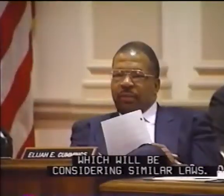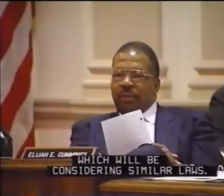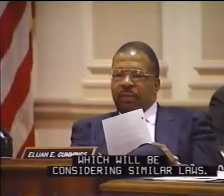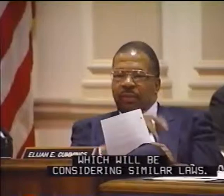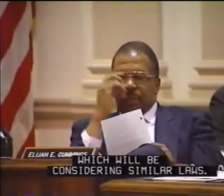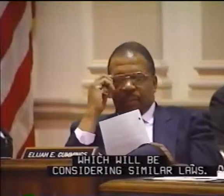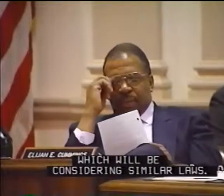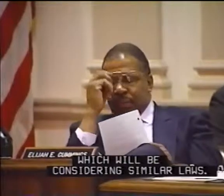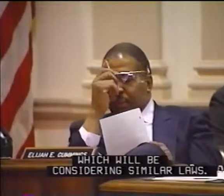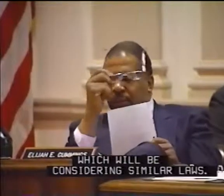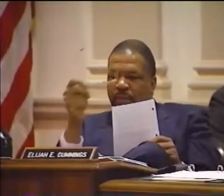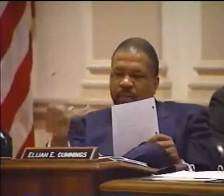considering similar laws.